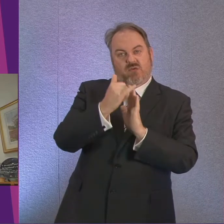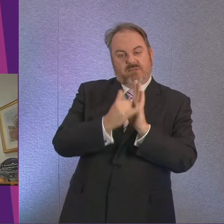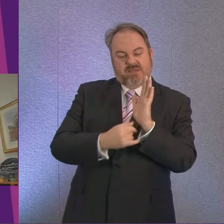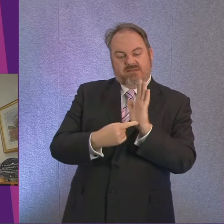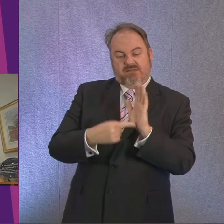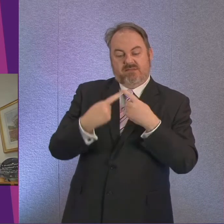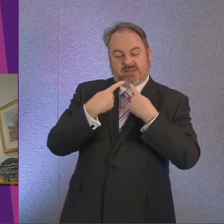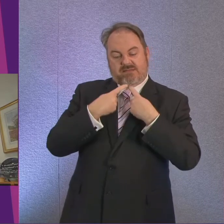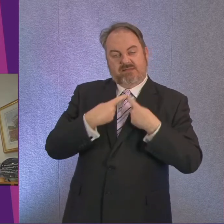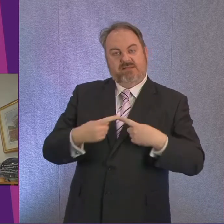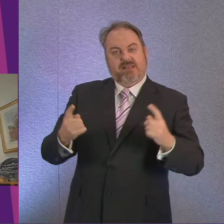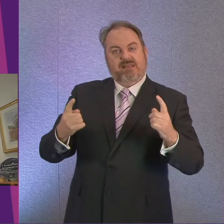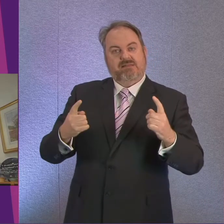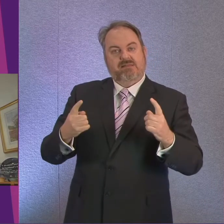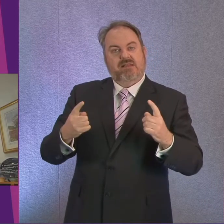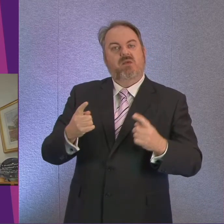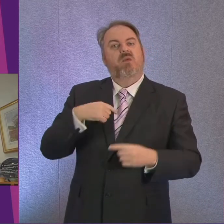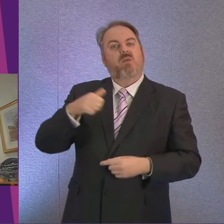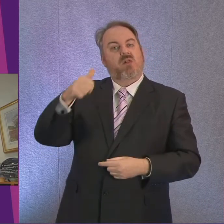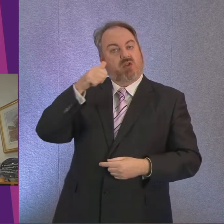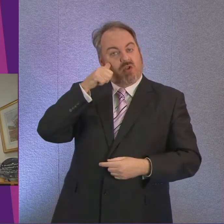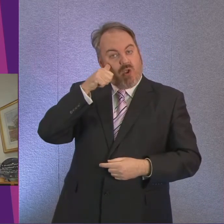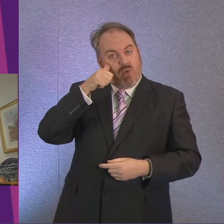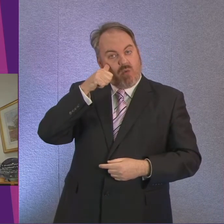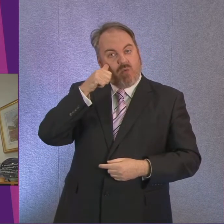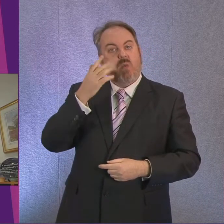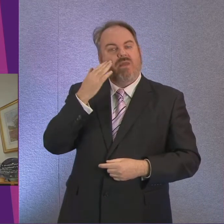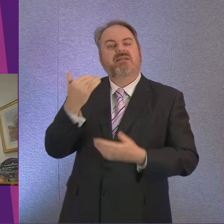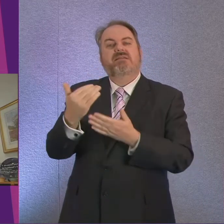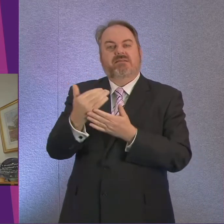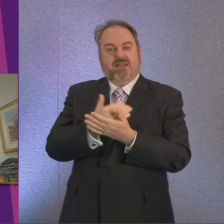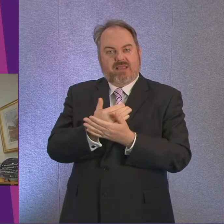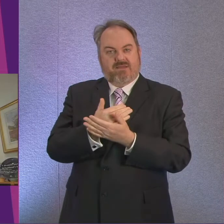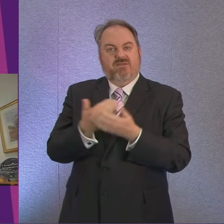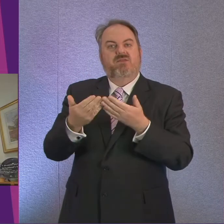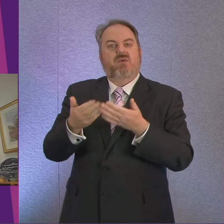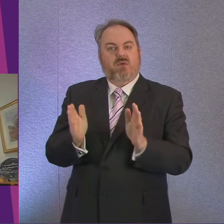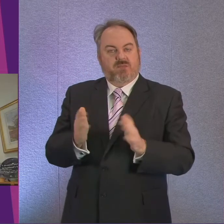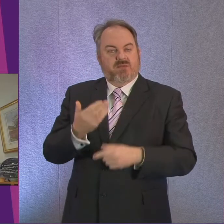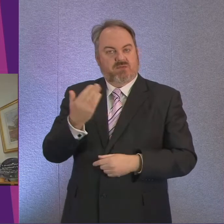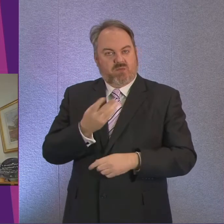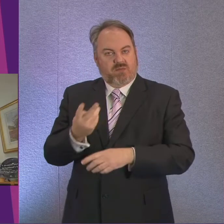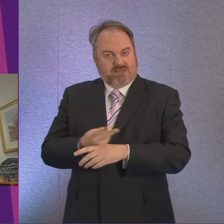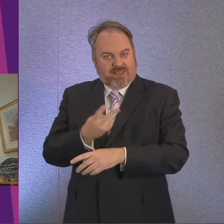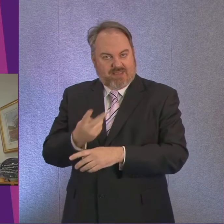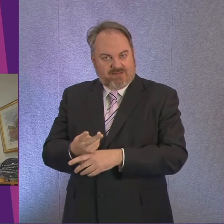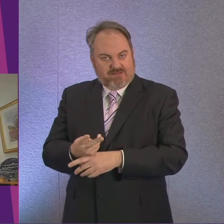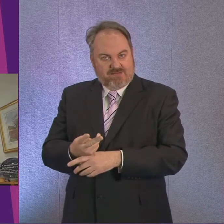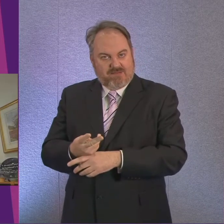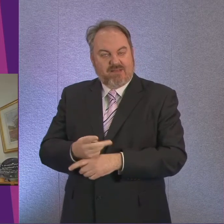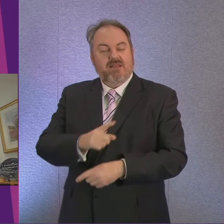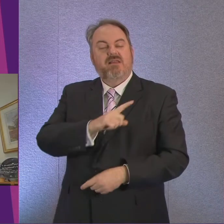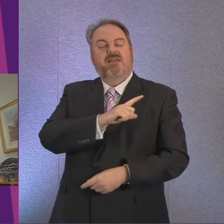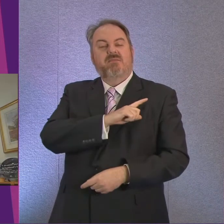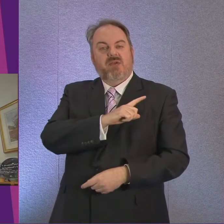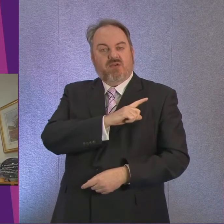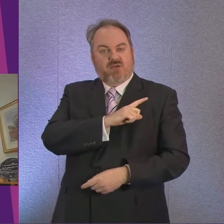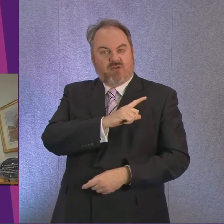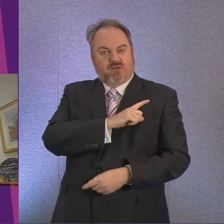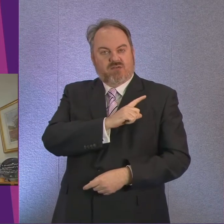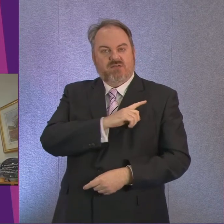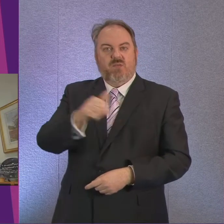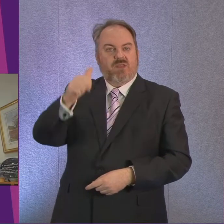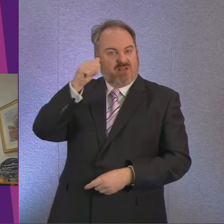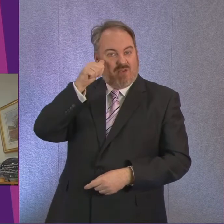the conditions and tests that the government would have to consider before we relax the restrictions that are in